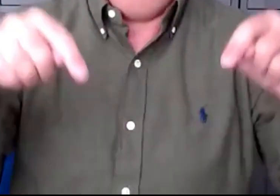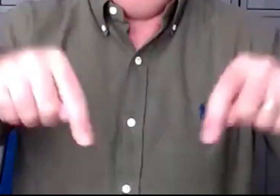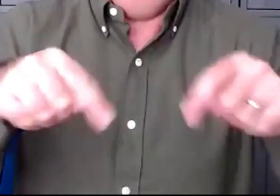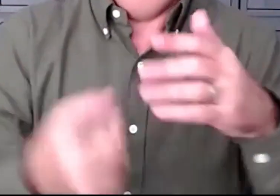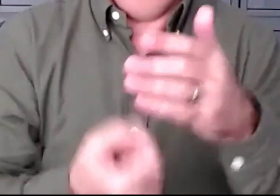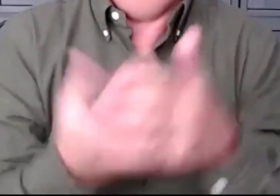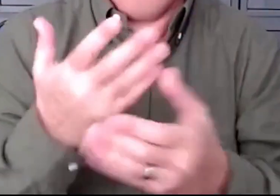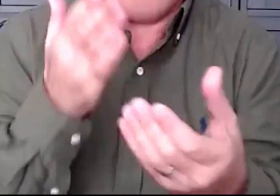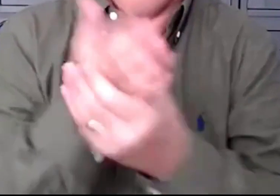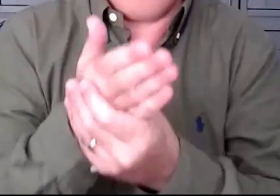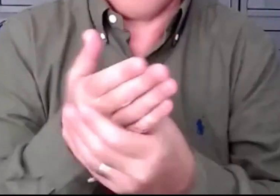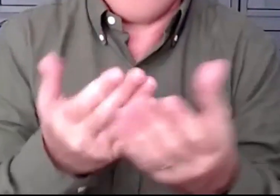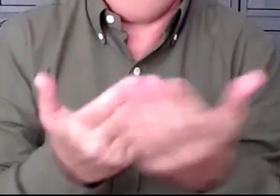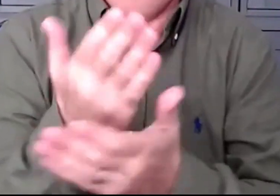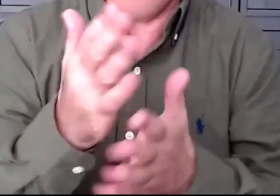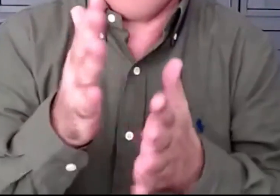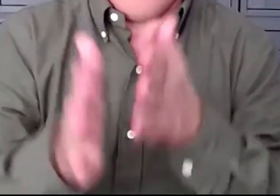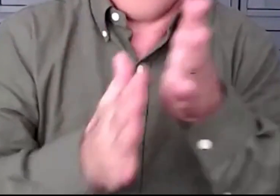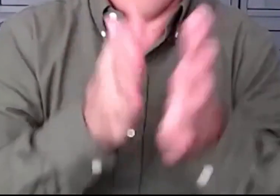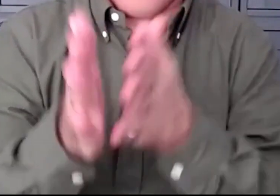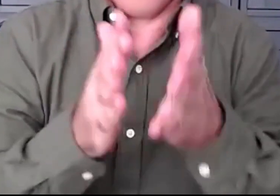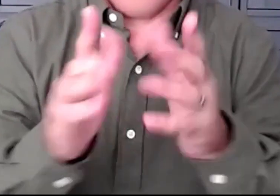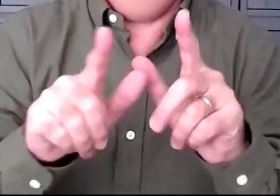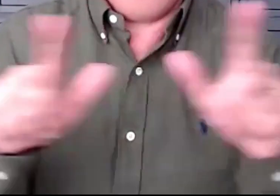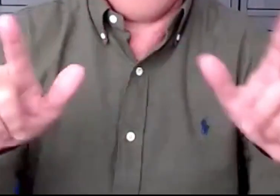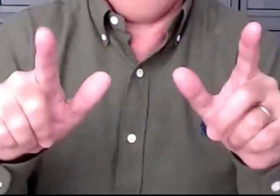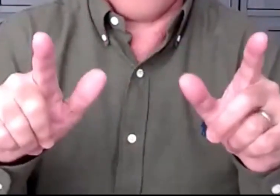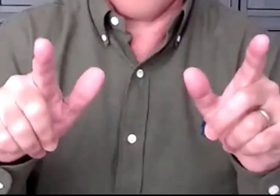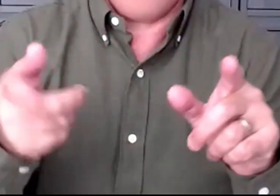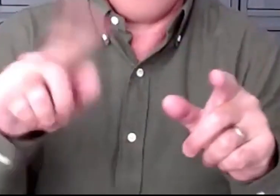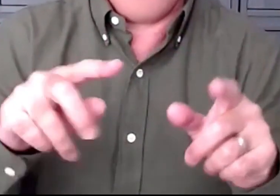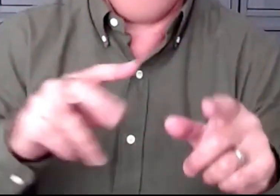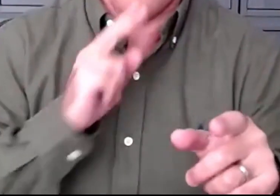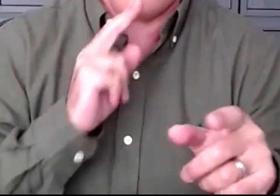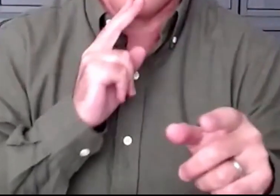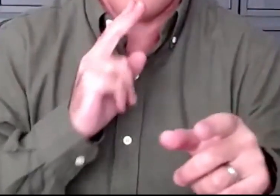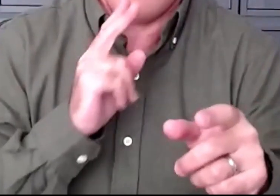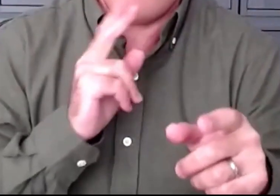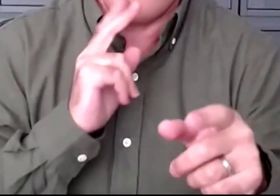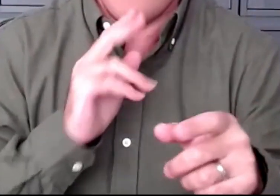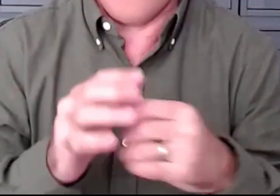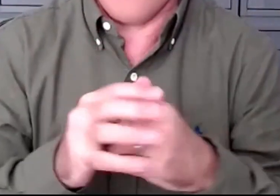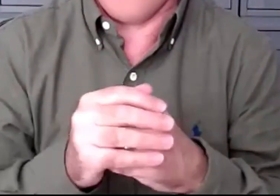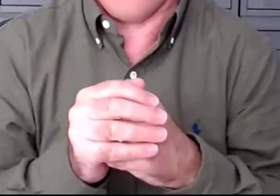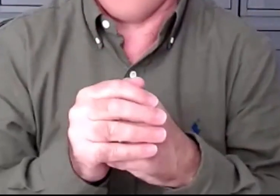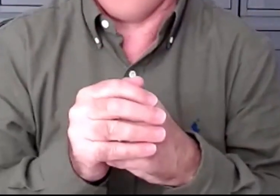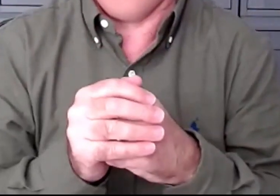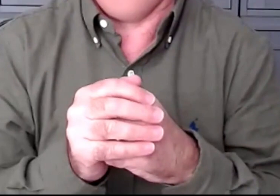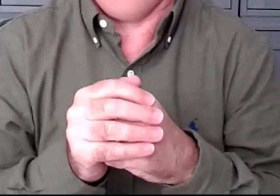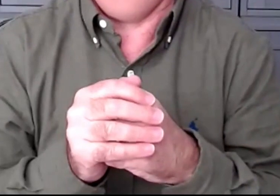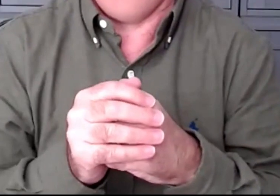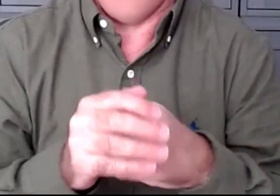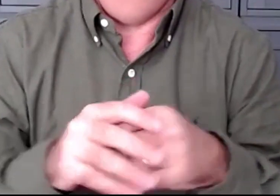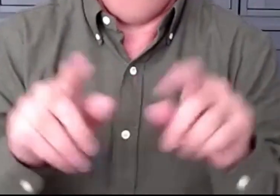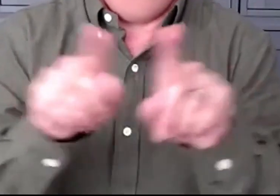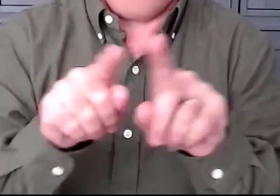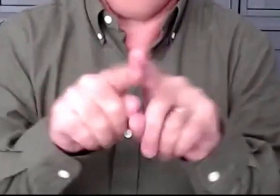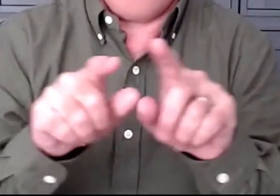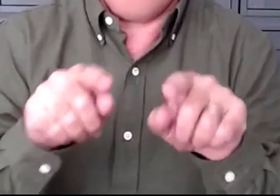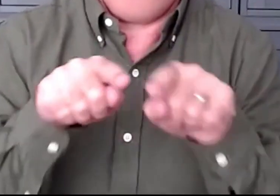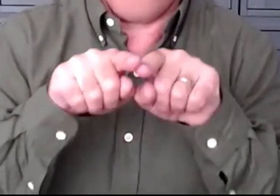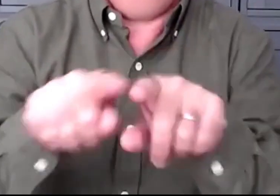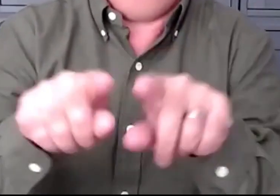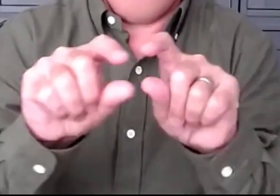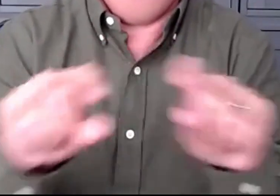thinking particularly for deaf and hard of hearing people, this event is accessed through sign language and also English.